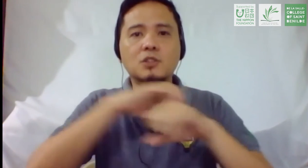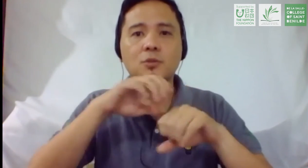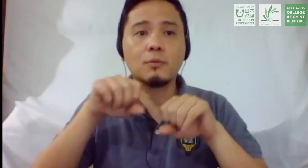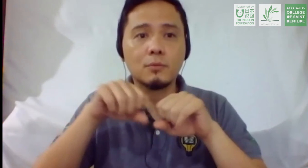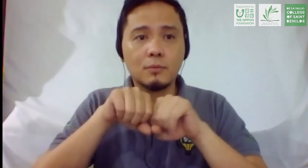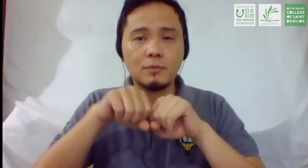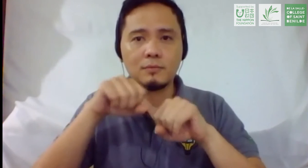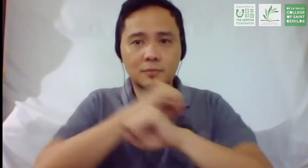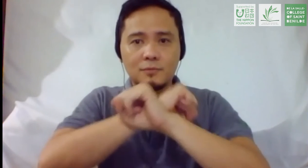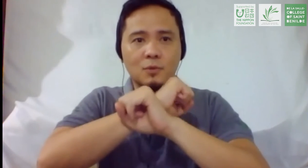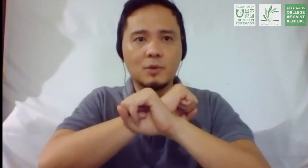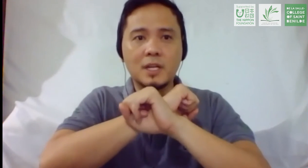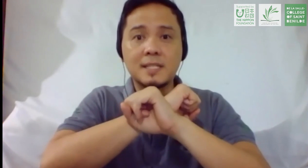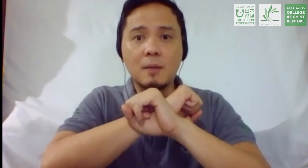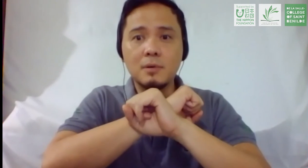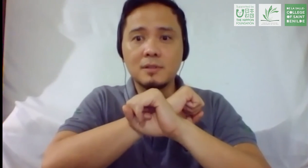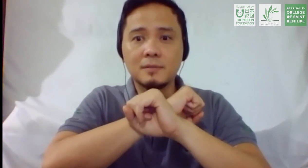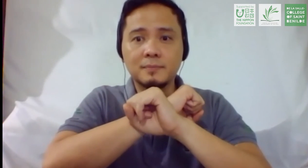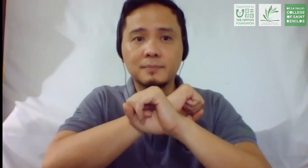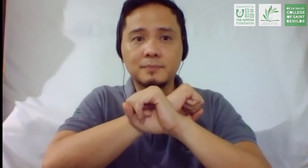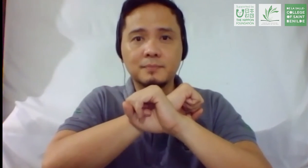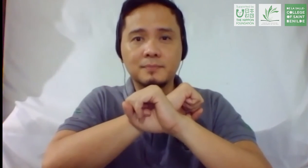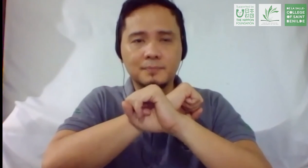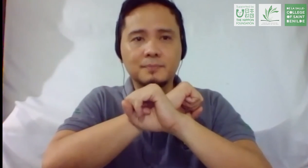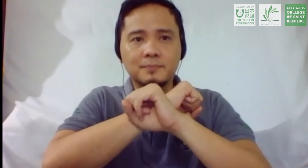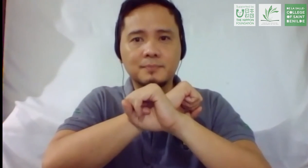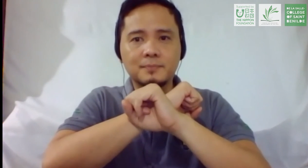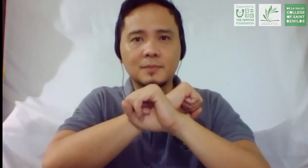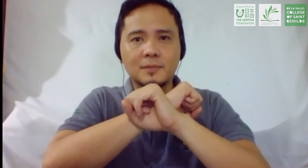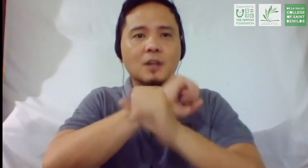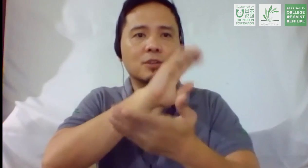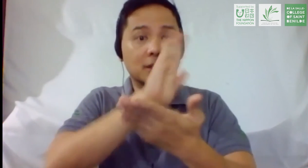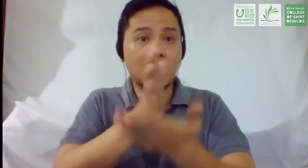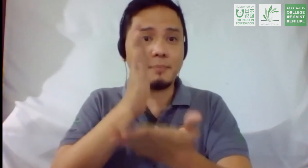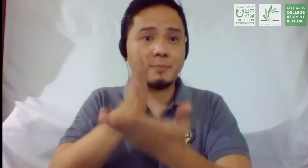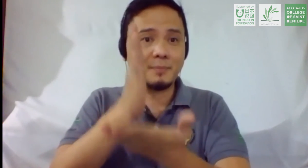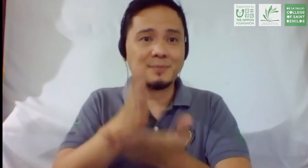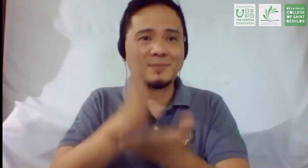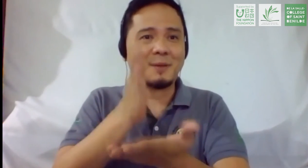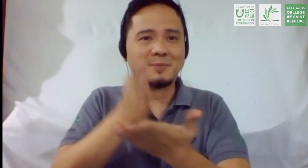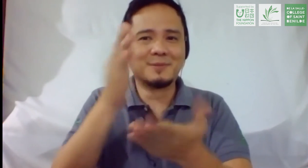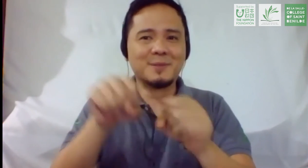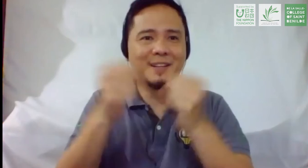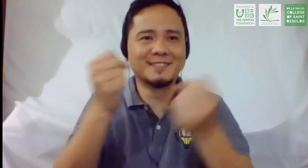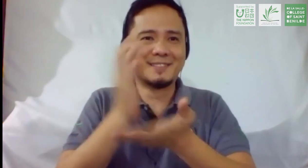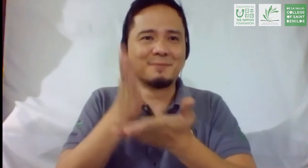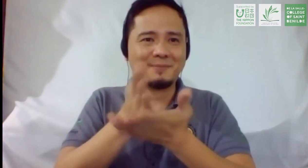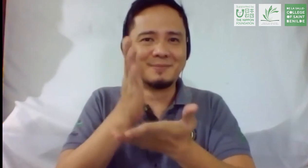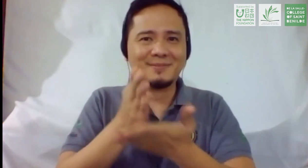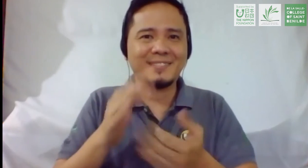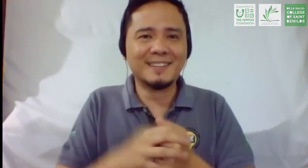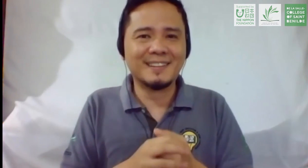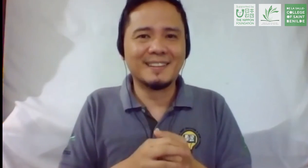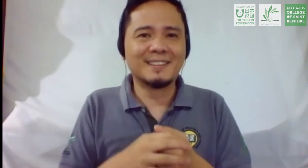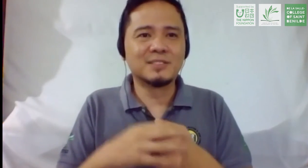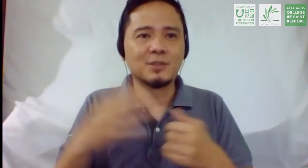Oh, so gonna sub? Yeah, let's stop. Sorry. Oh, sorry, Okay. stop. Oh, well, no, break,